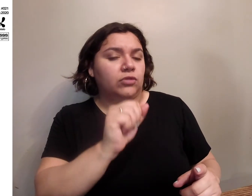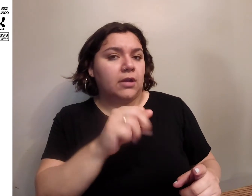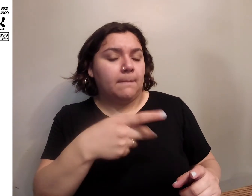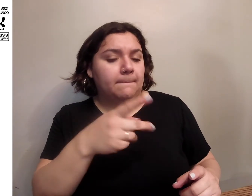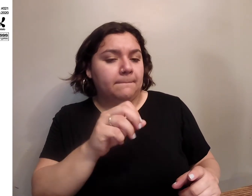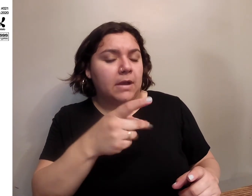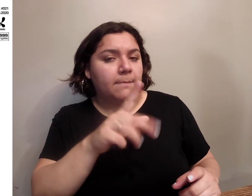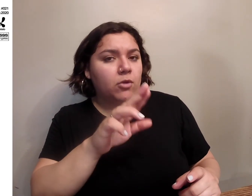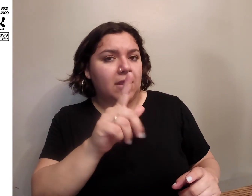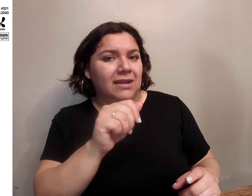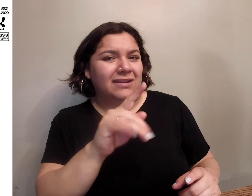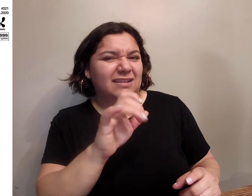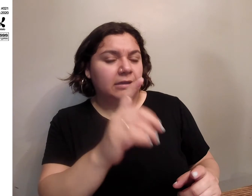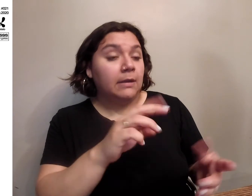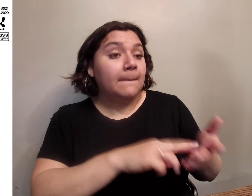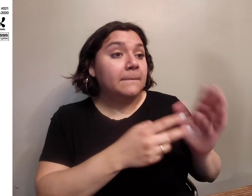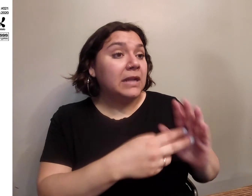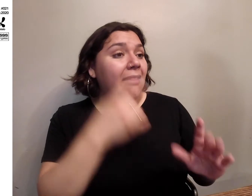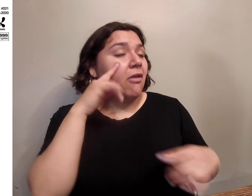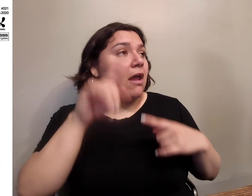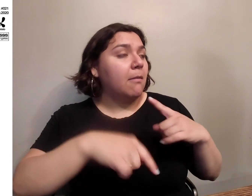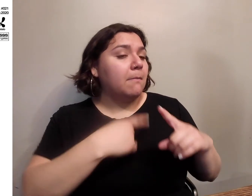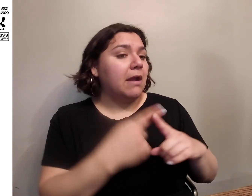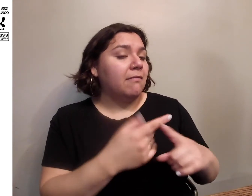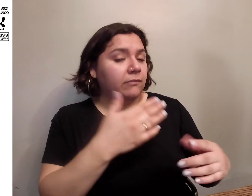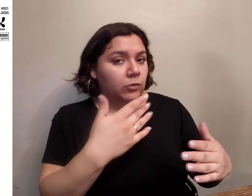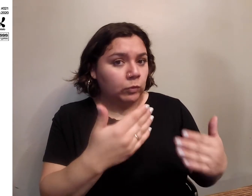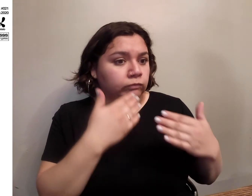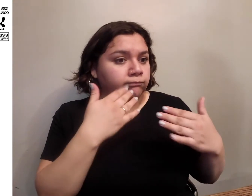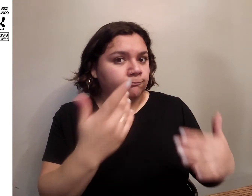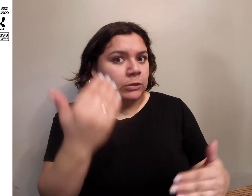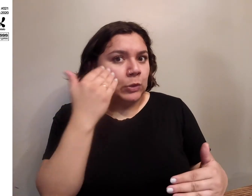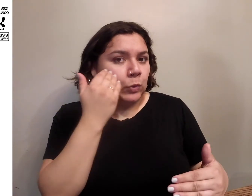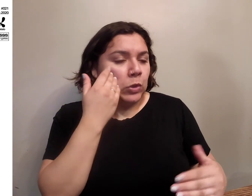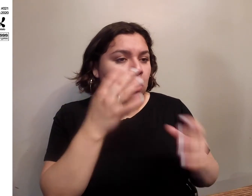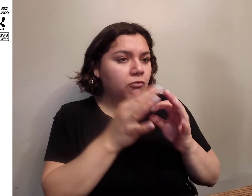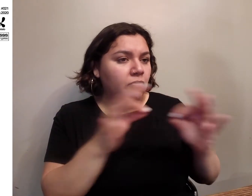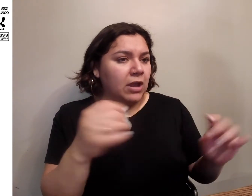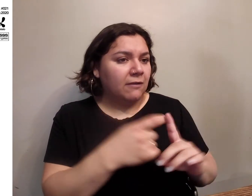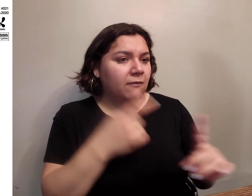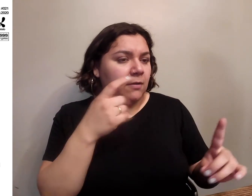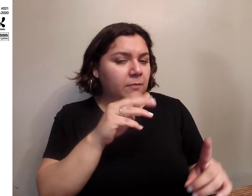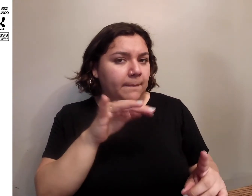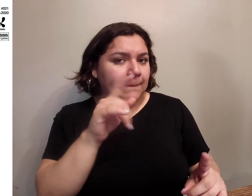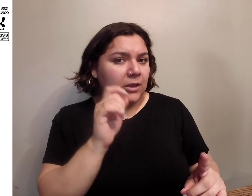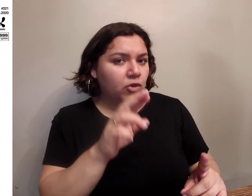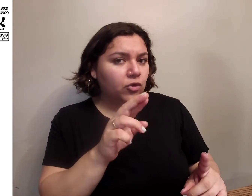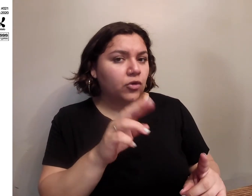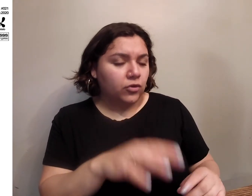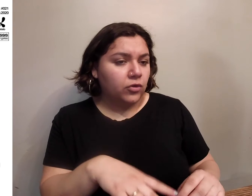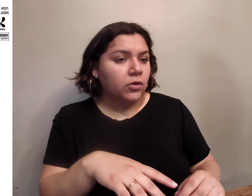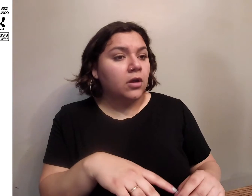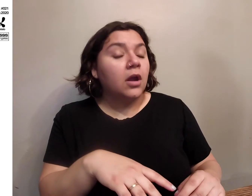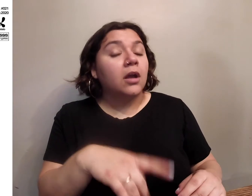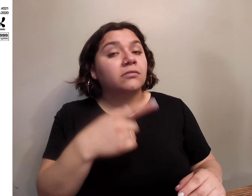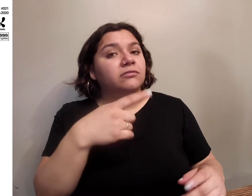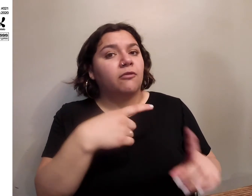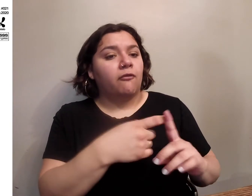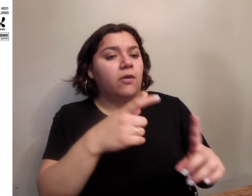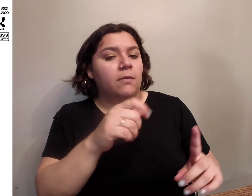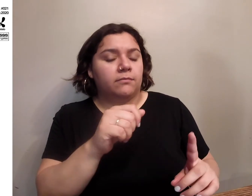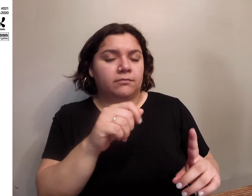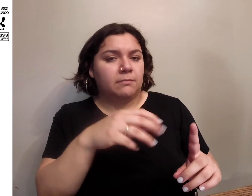of course, think of the so well-known and rehearsed line of Arthur Miller, "Attention must be